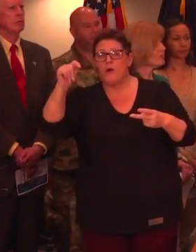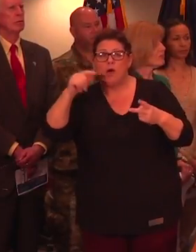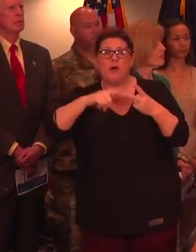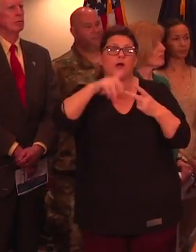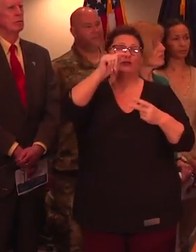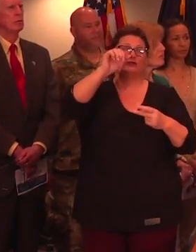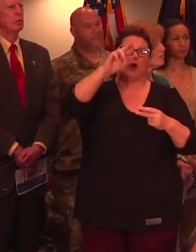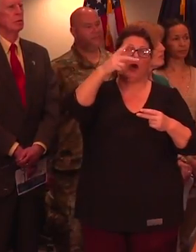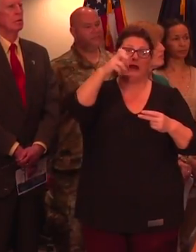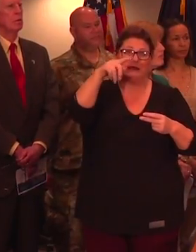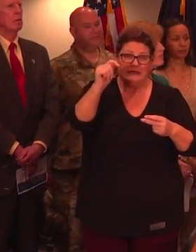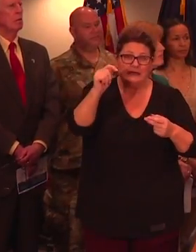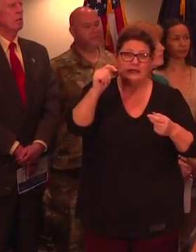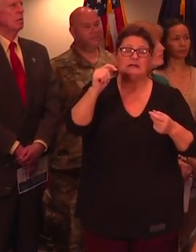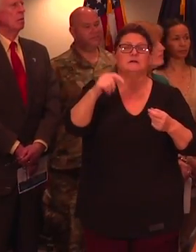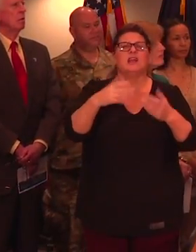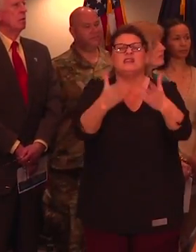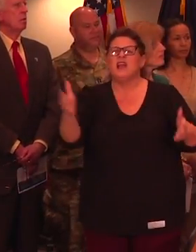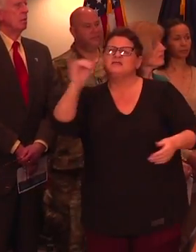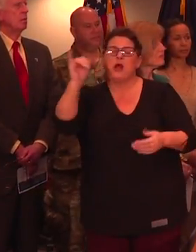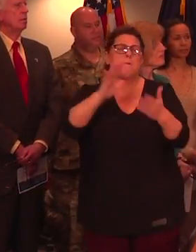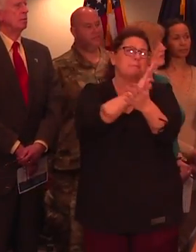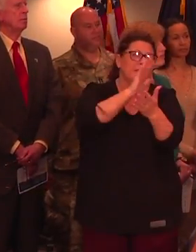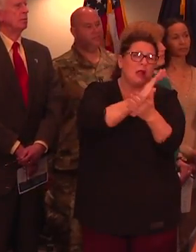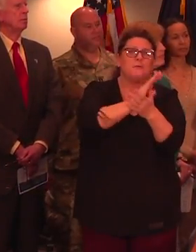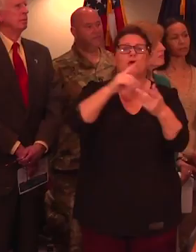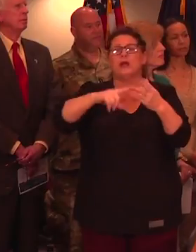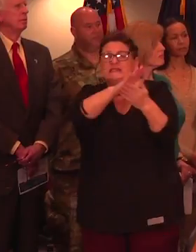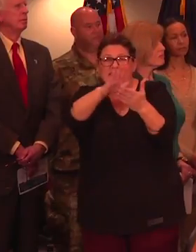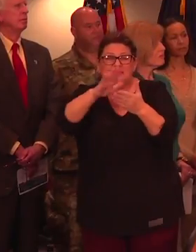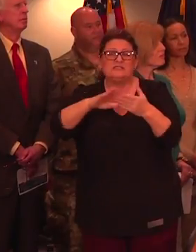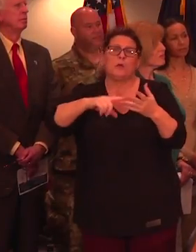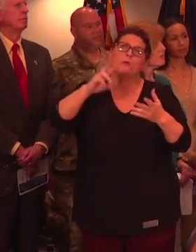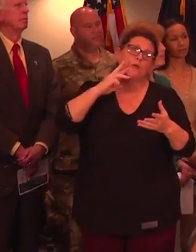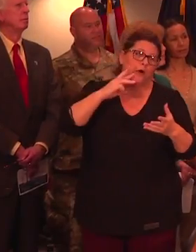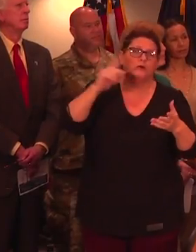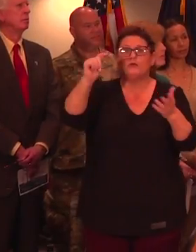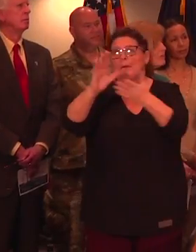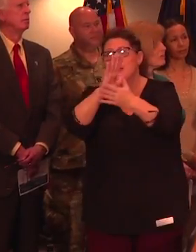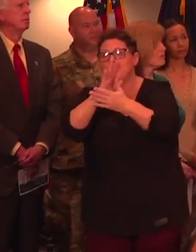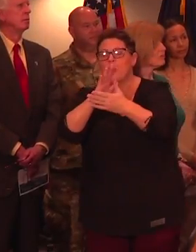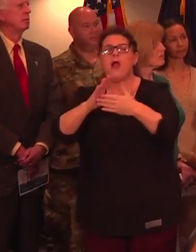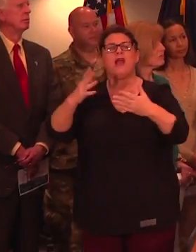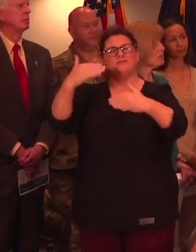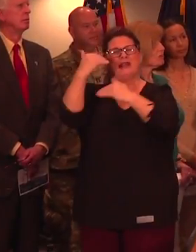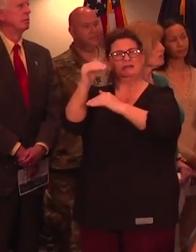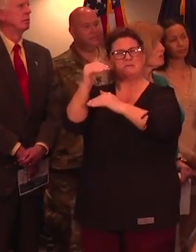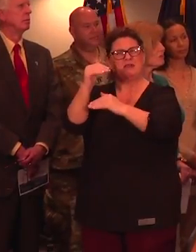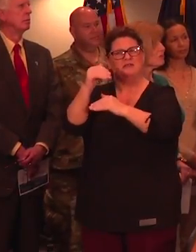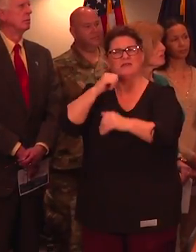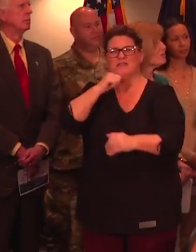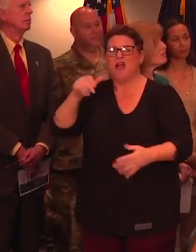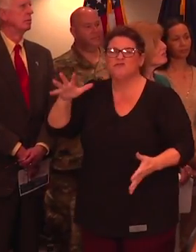limit customer purchases for things like paper products, disinfectants, water, and those kind of things. We're experiencing right